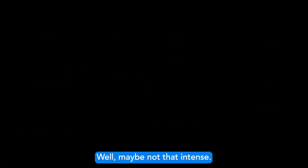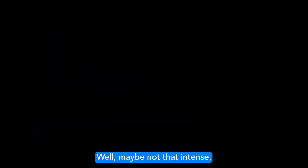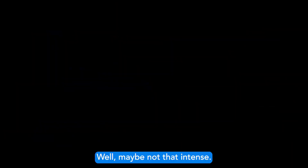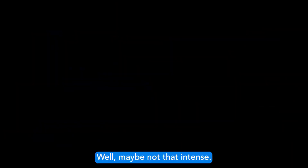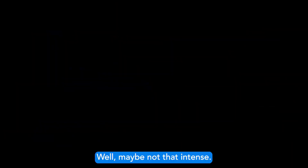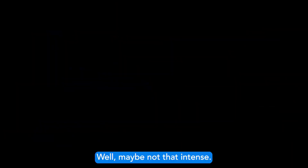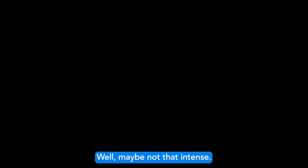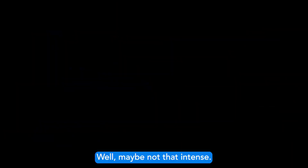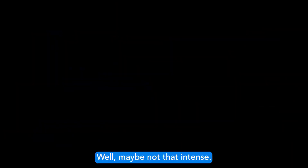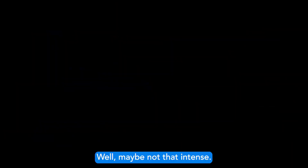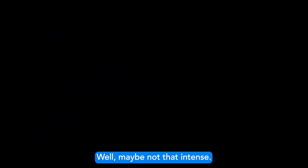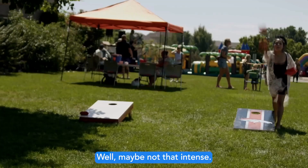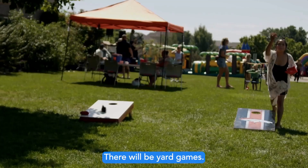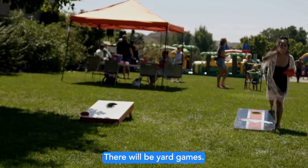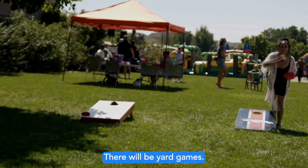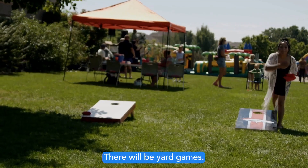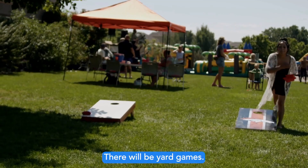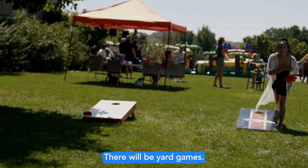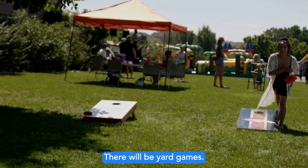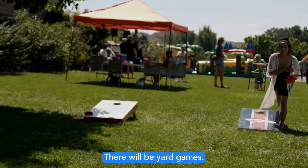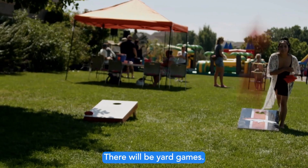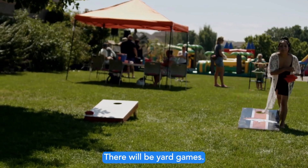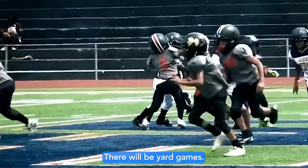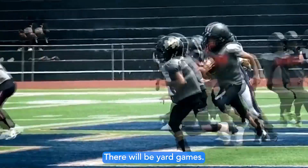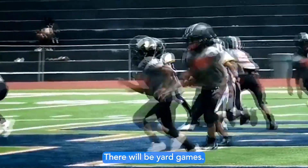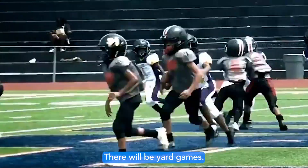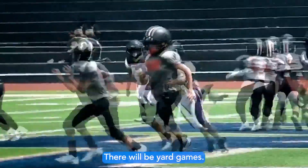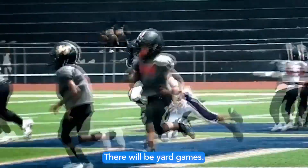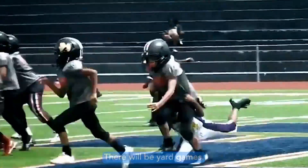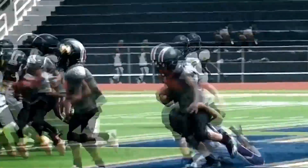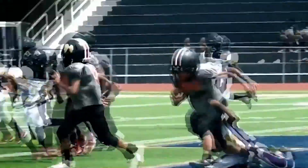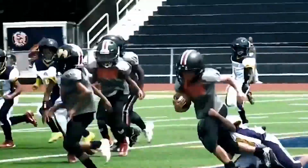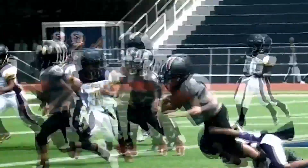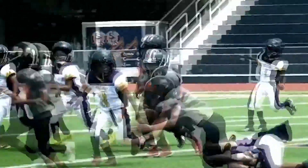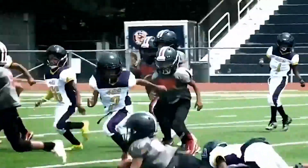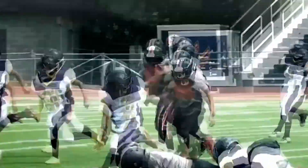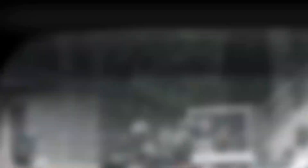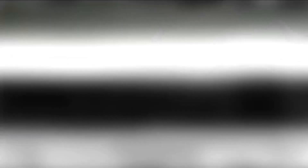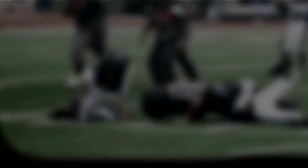Well, maybe not that intense. There will be yard games.